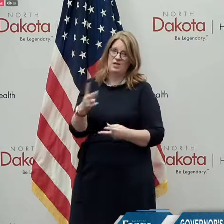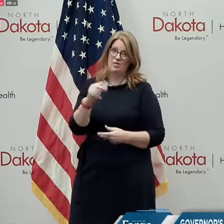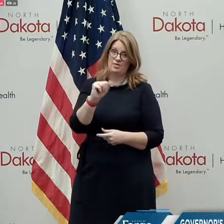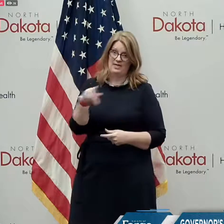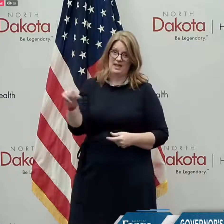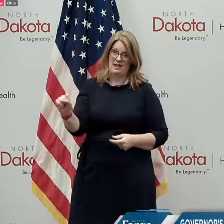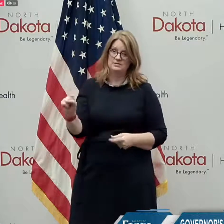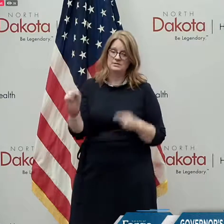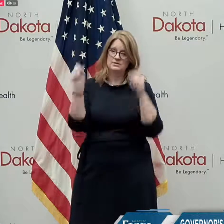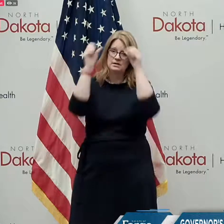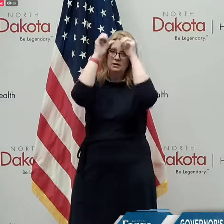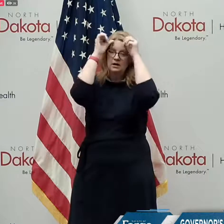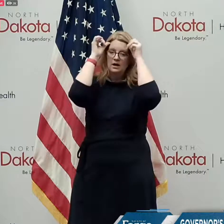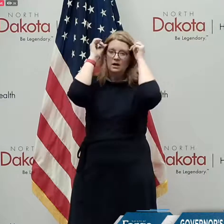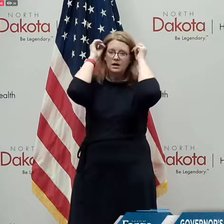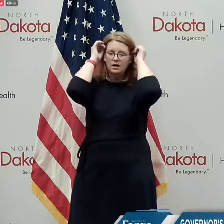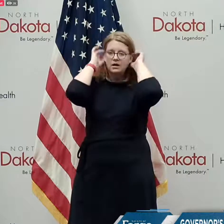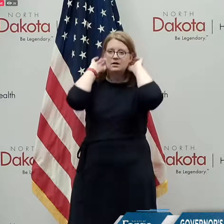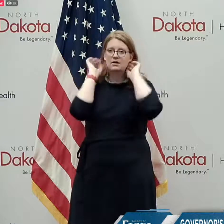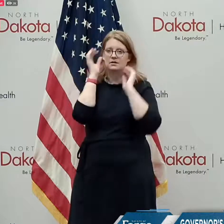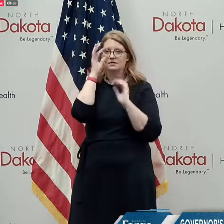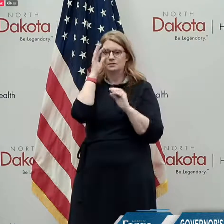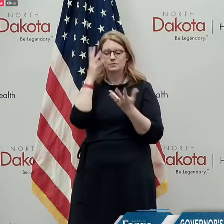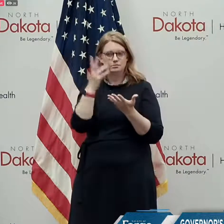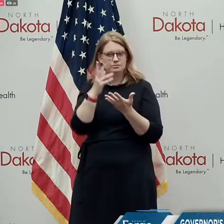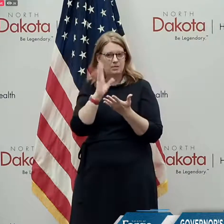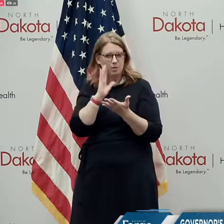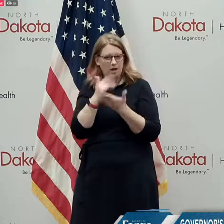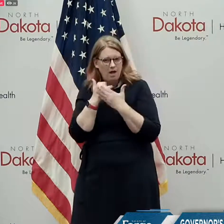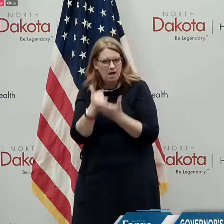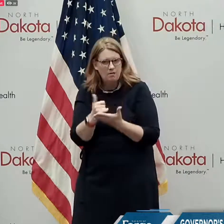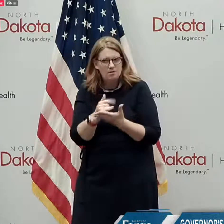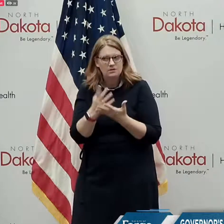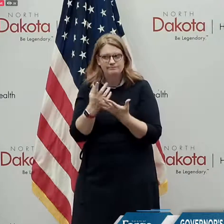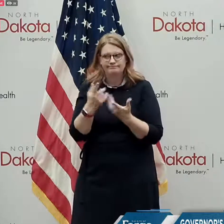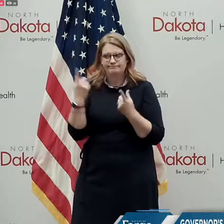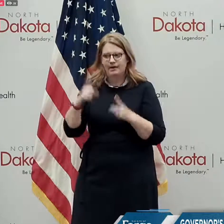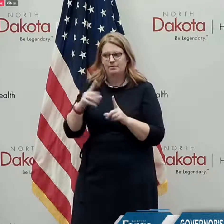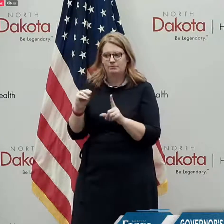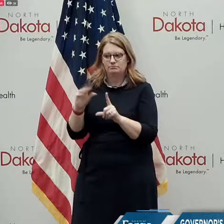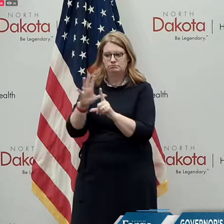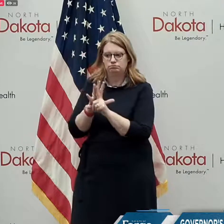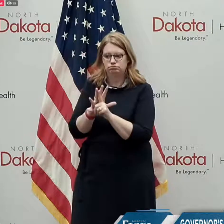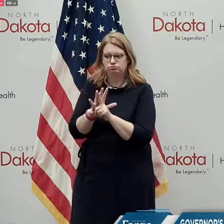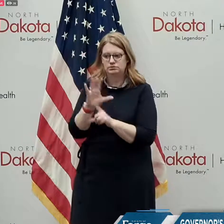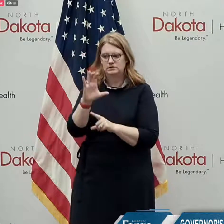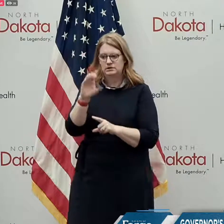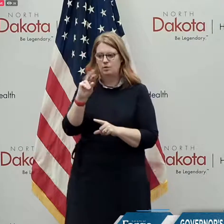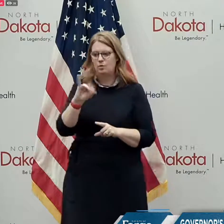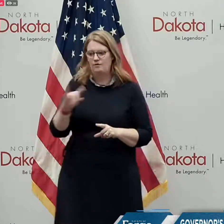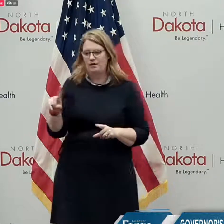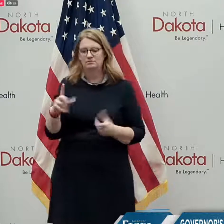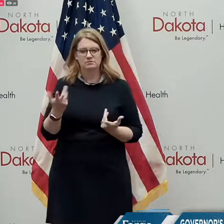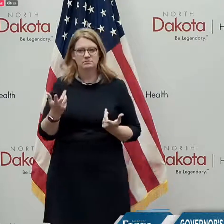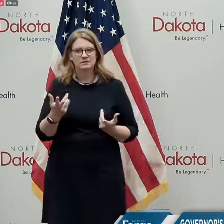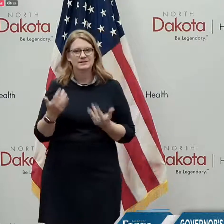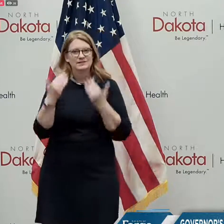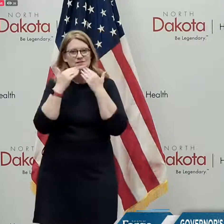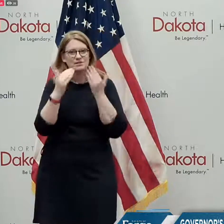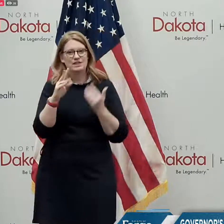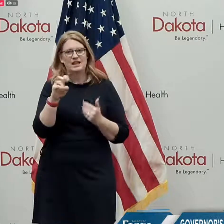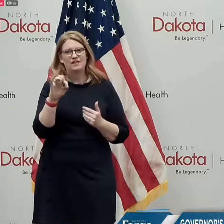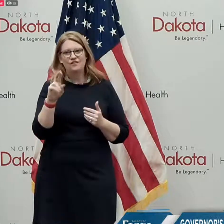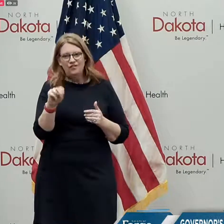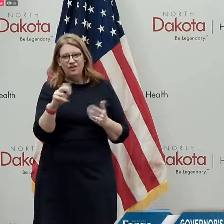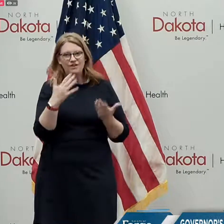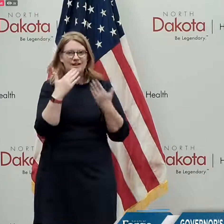because these are tools that will help save you if you get exposed to COVID at some point in time. So thank you again, Vern, and thanks to the